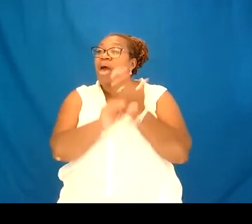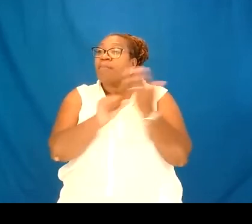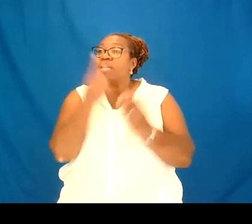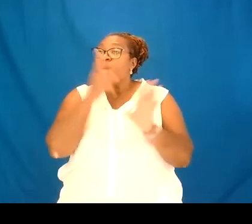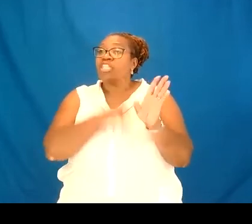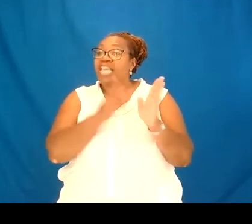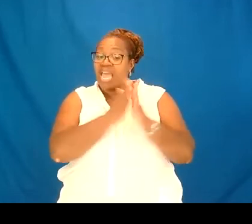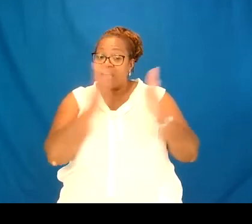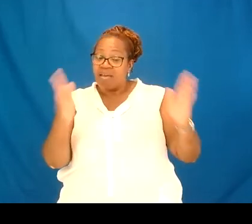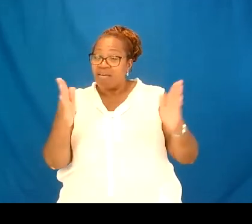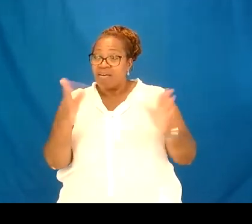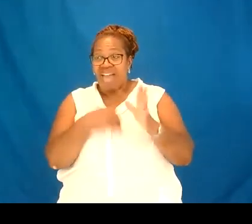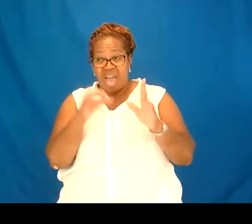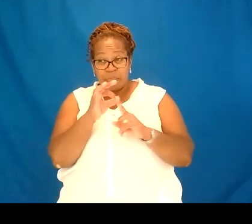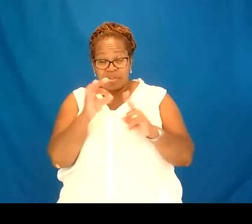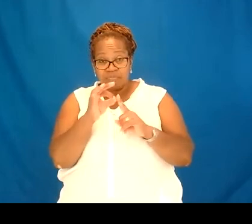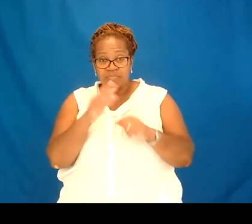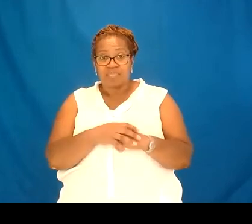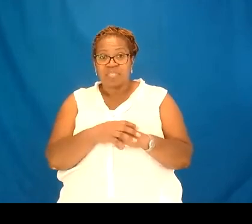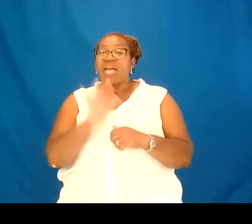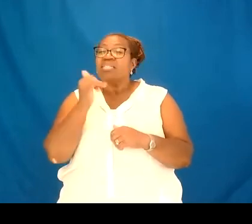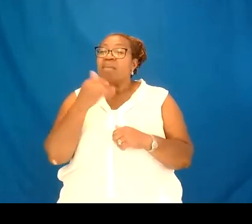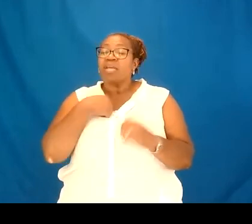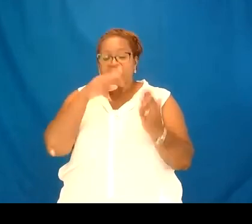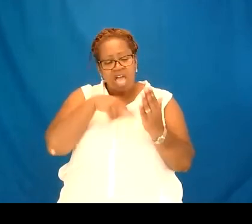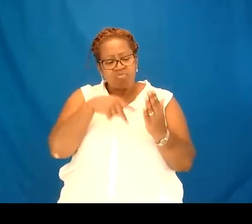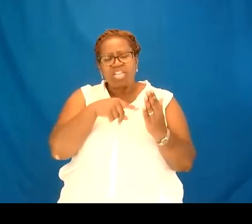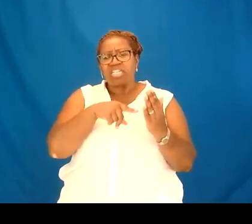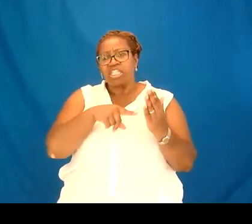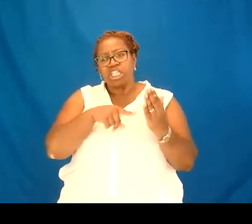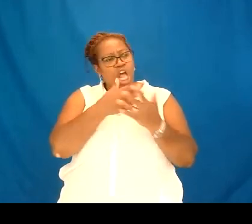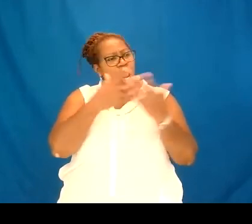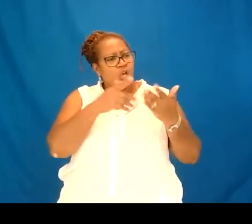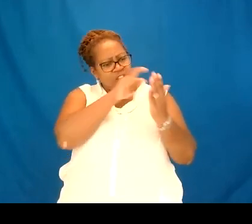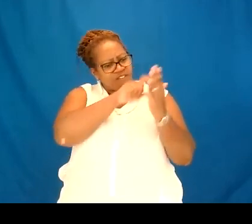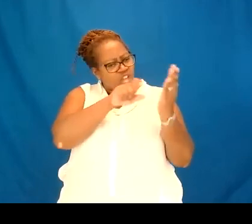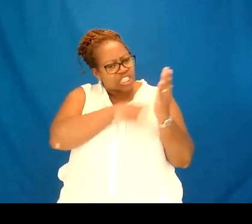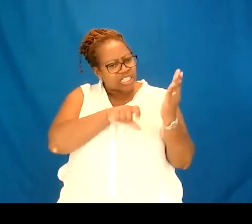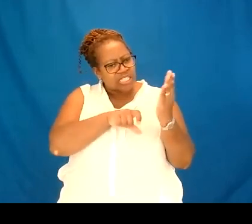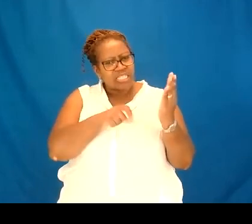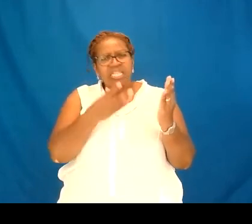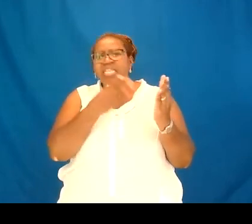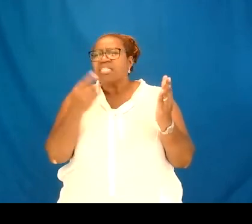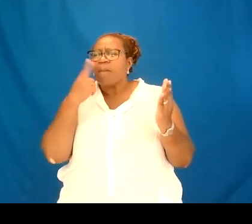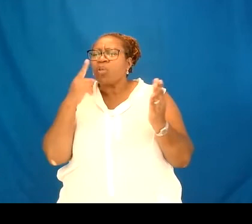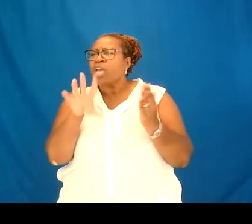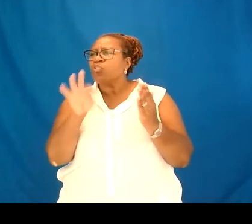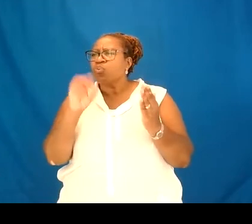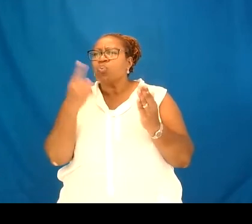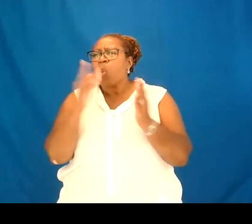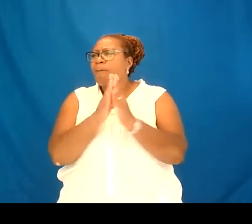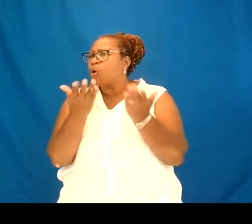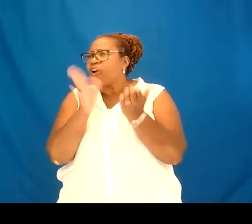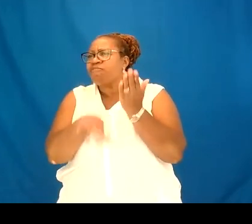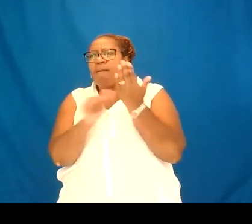just a few verses, sometimes I read the whole lot. And there are lots of apps, you could just choose a book at a time, but whatever you do, you